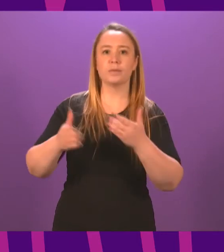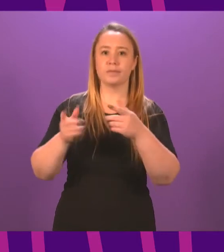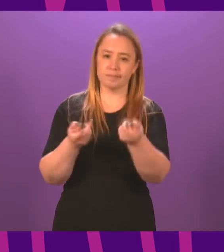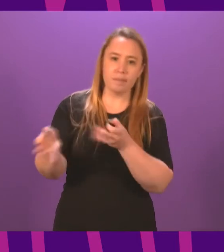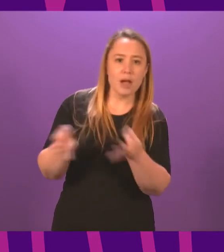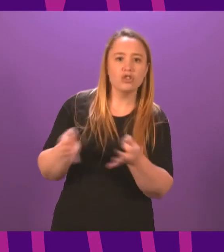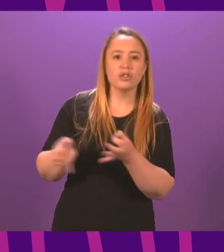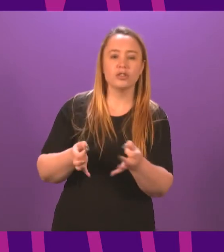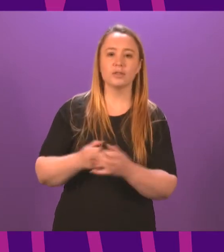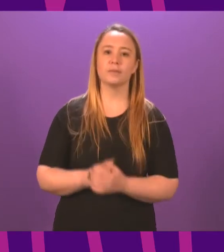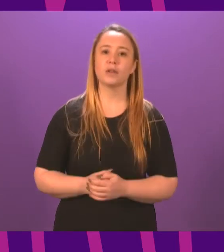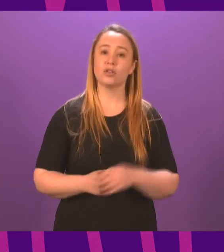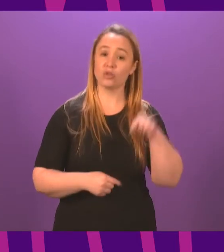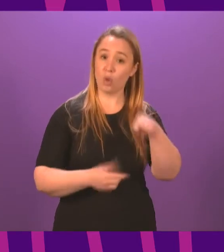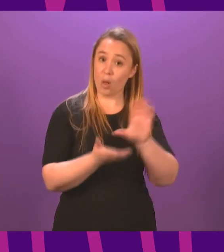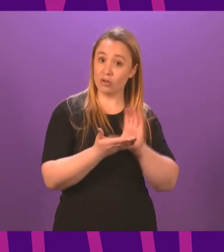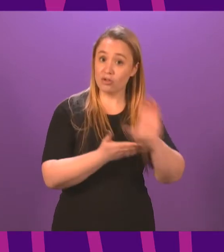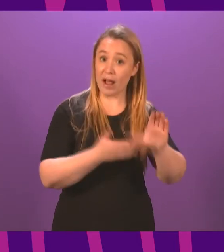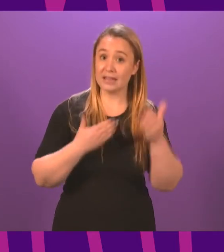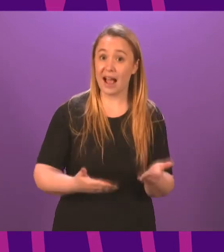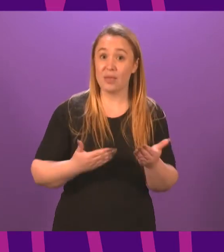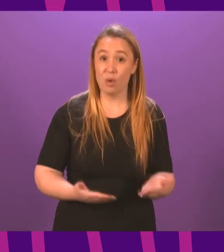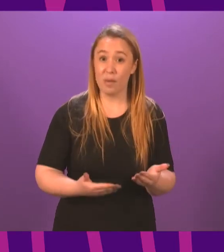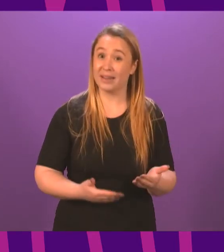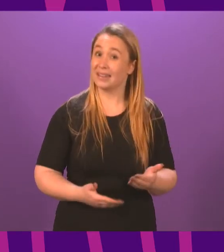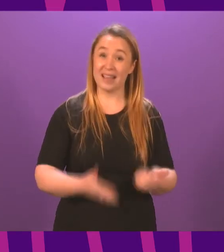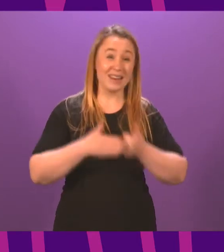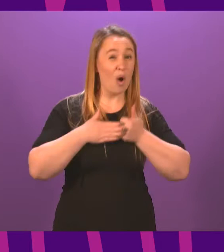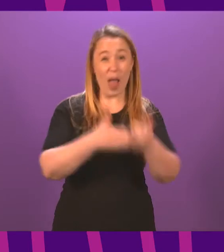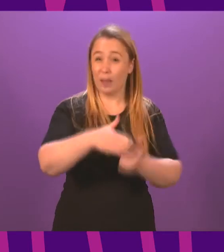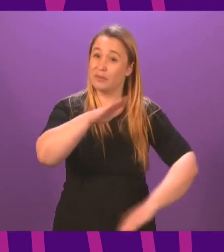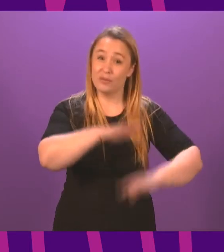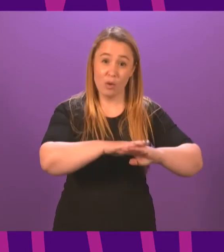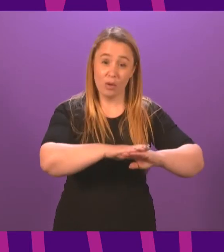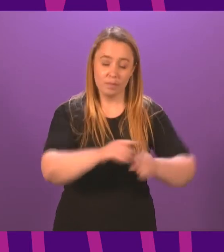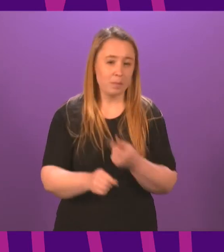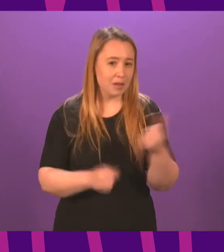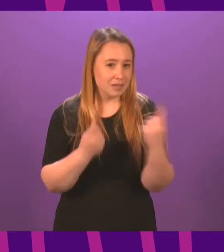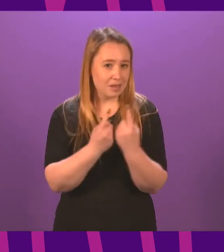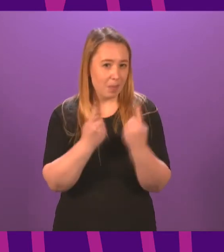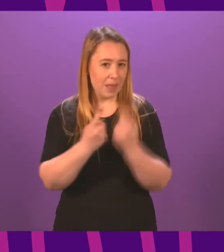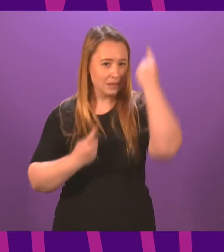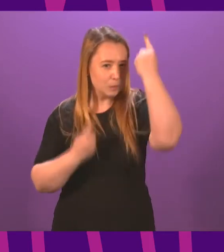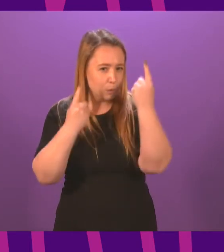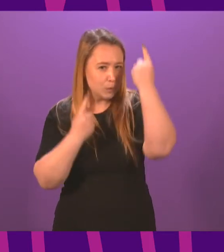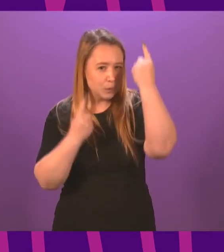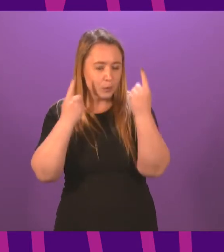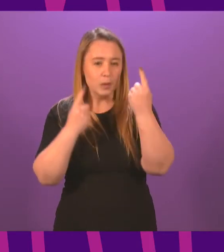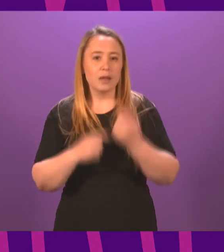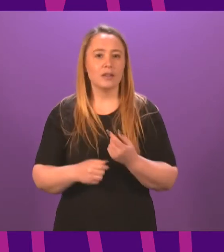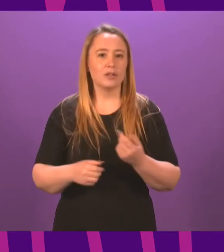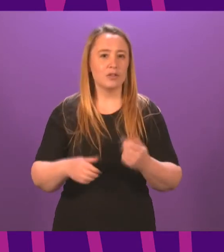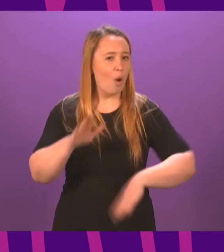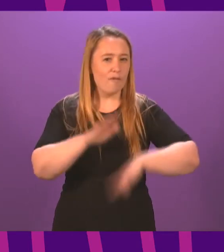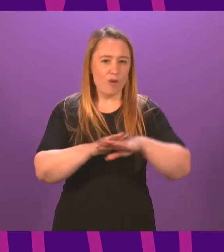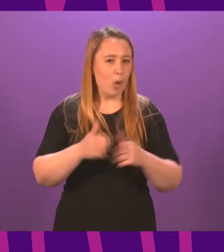needed as the current grants available do not scratch the surface. And we have several concerns which we feel have not yet been adequately addressed